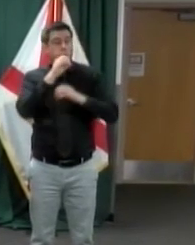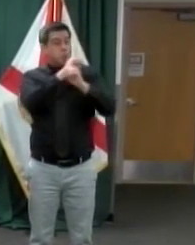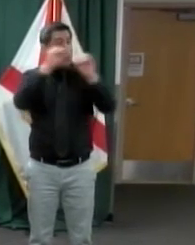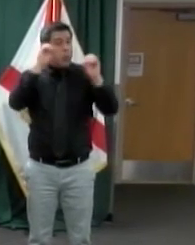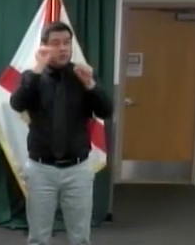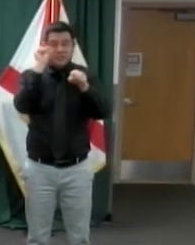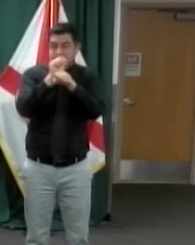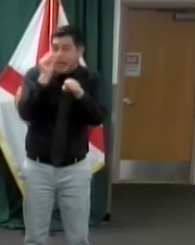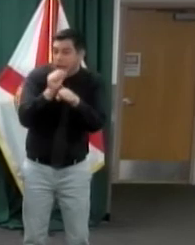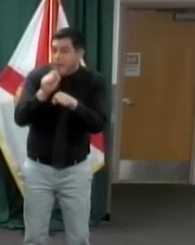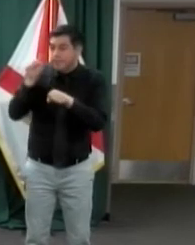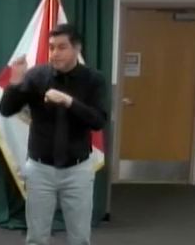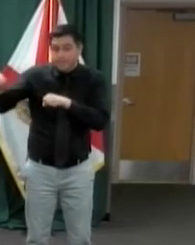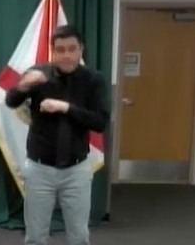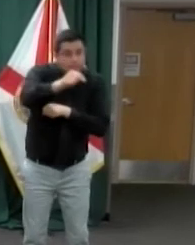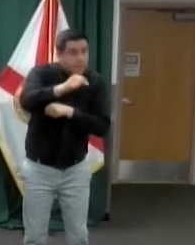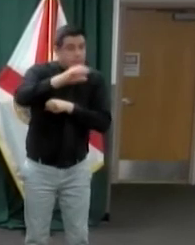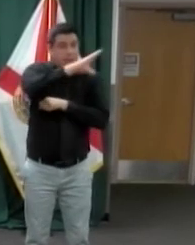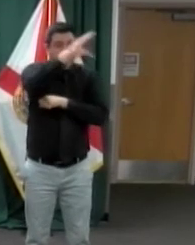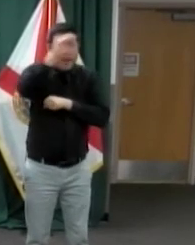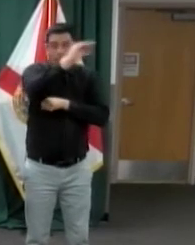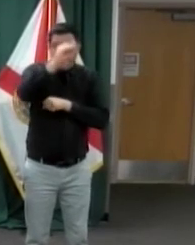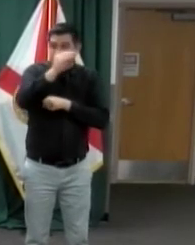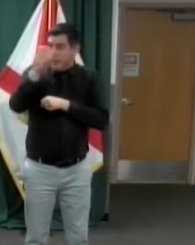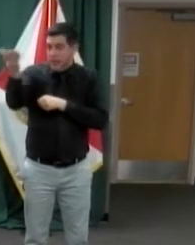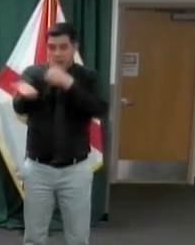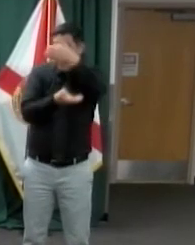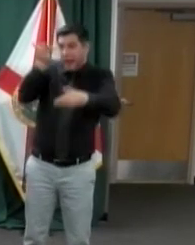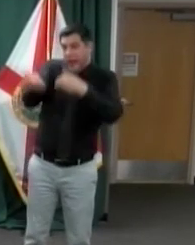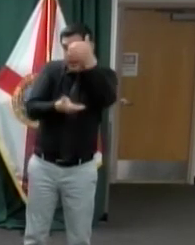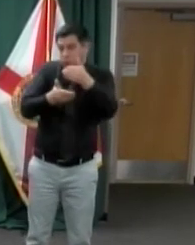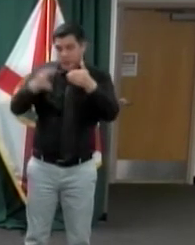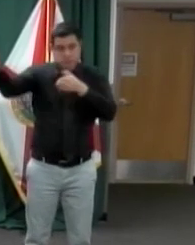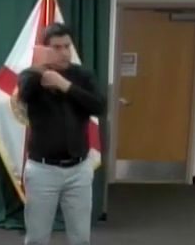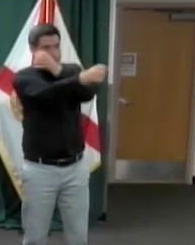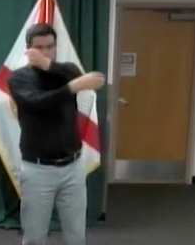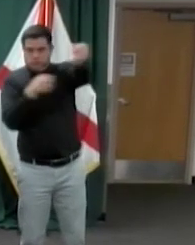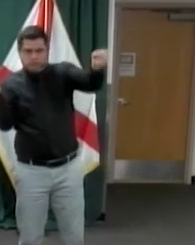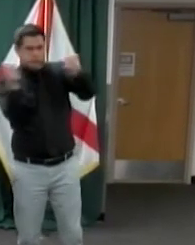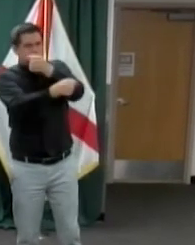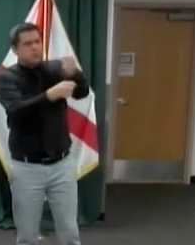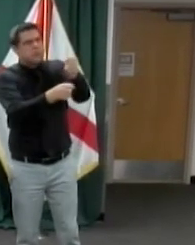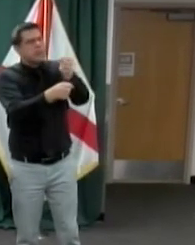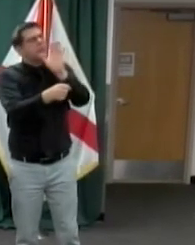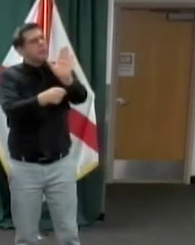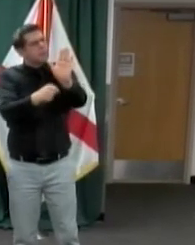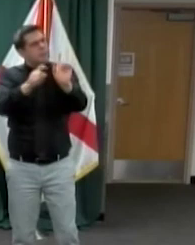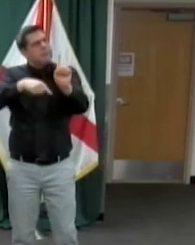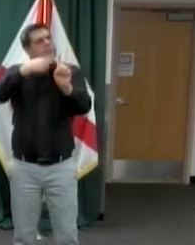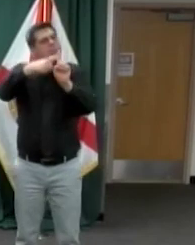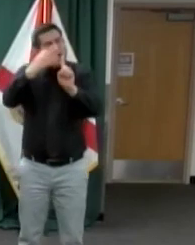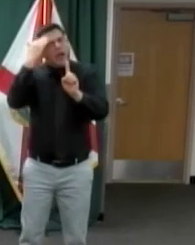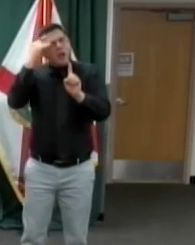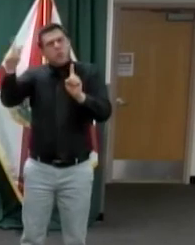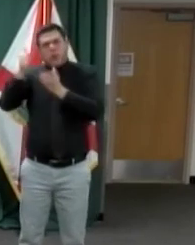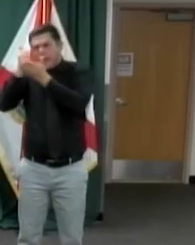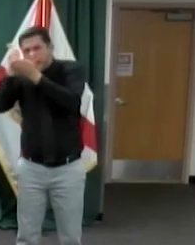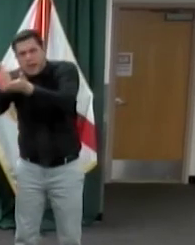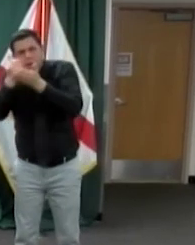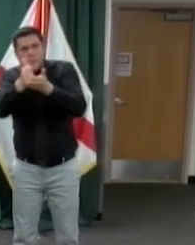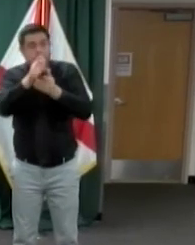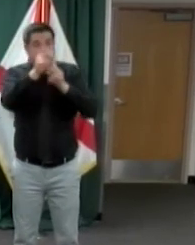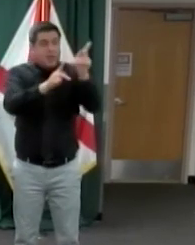but you also do some of the work as far as state unemployment, and we know what kind of complaints that have been coming in. What is your message for